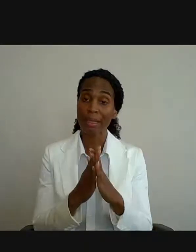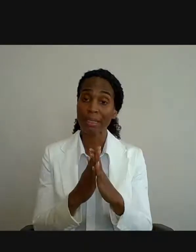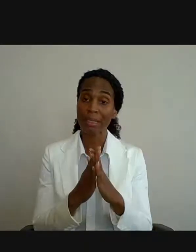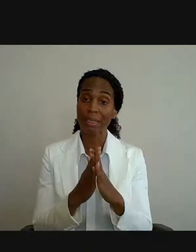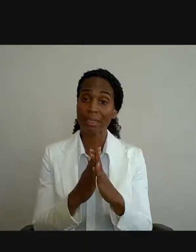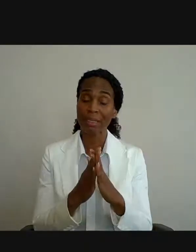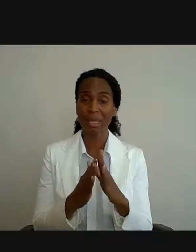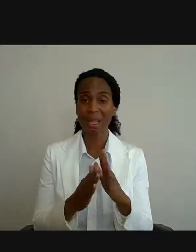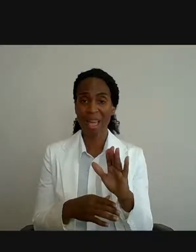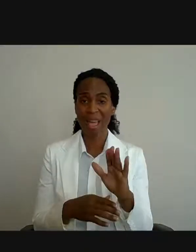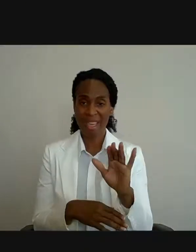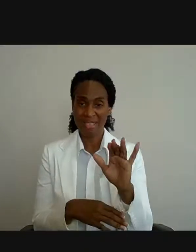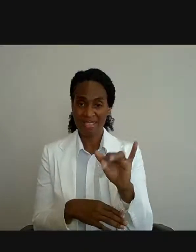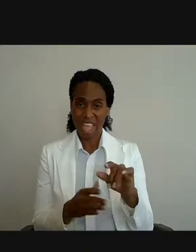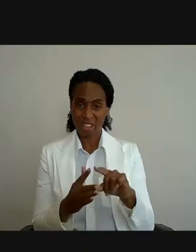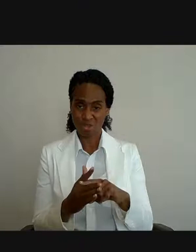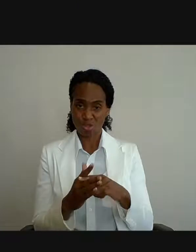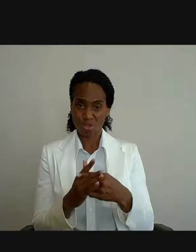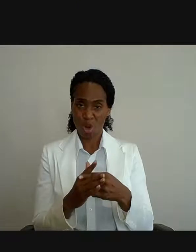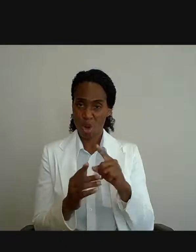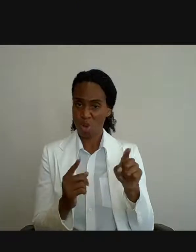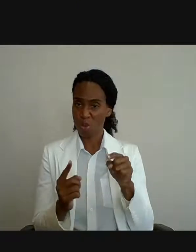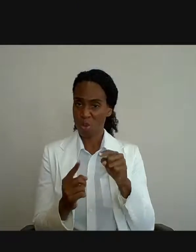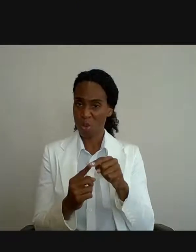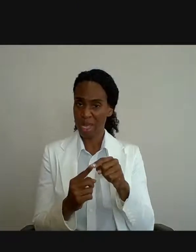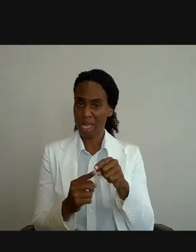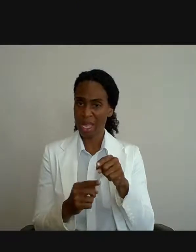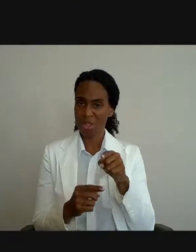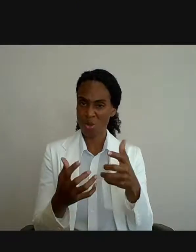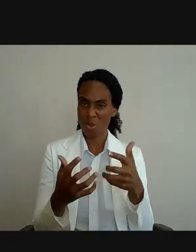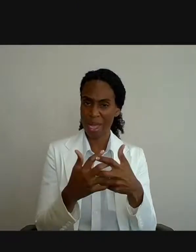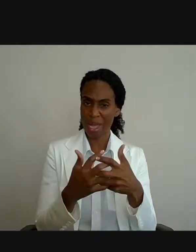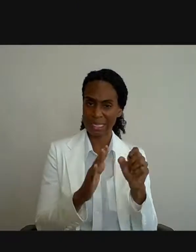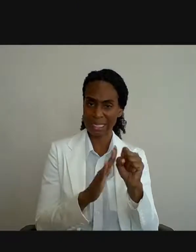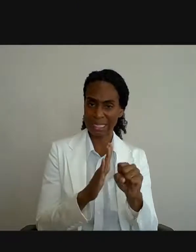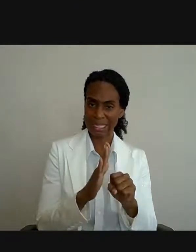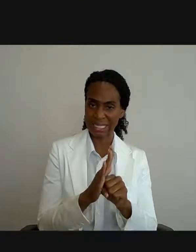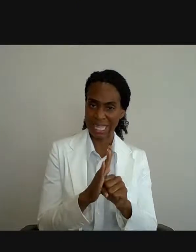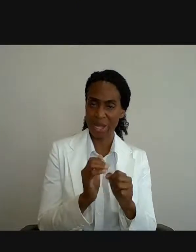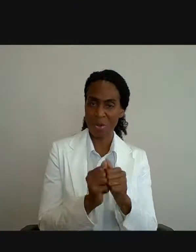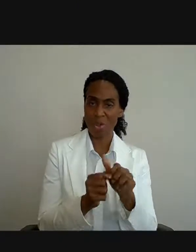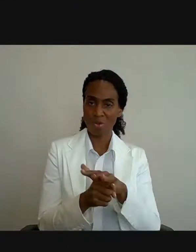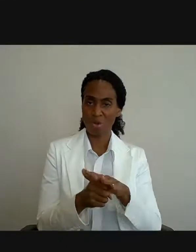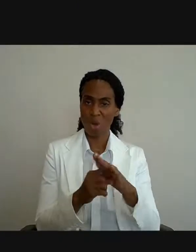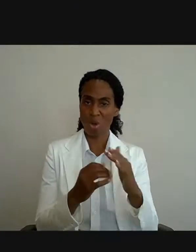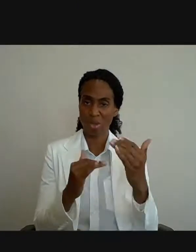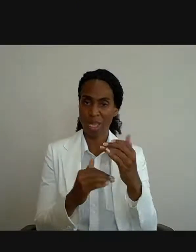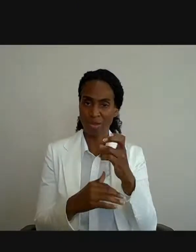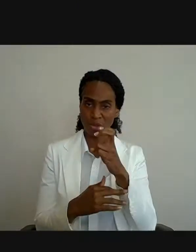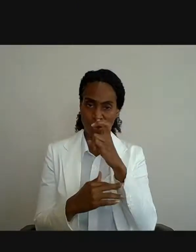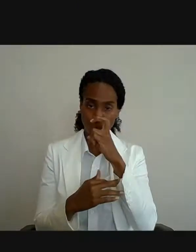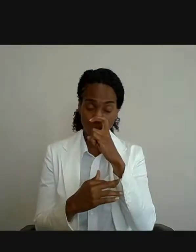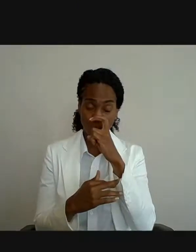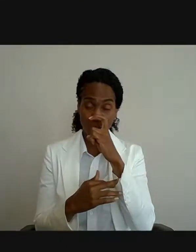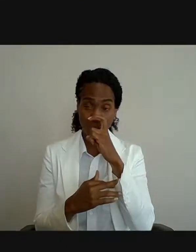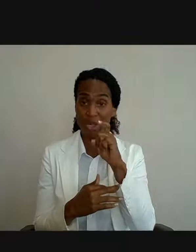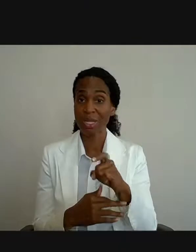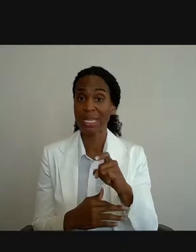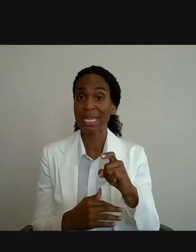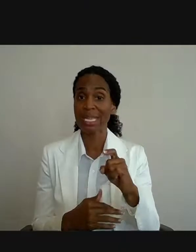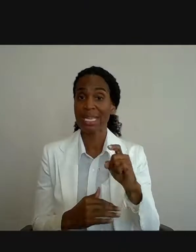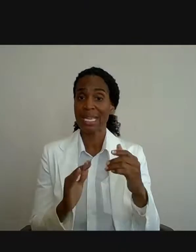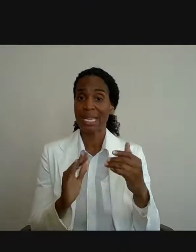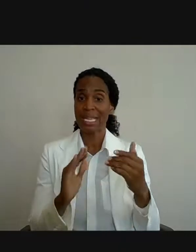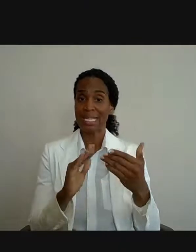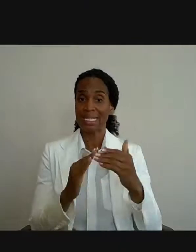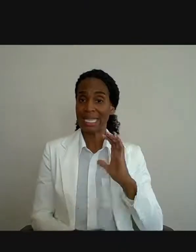go into effect? Like, because you are matching the state and the level of restrictions that we're at, do you need city county council permission, or can the